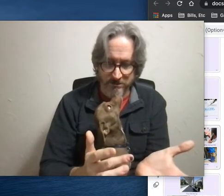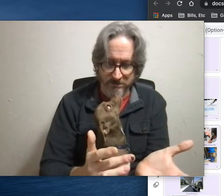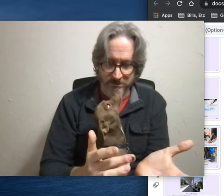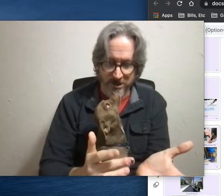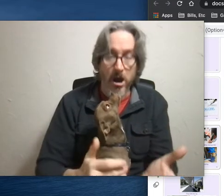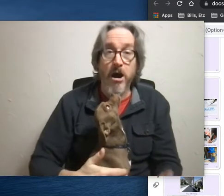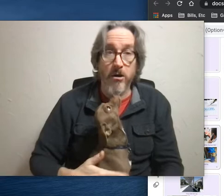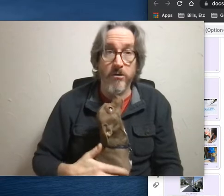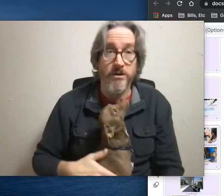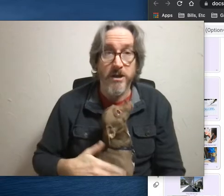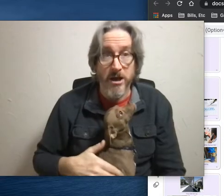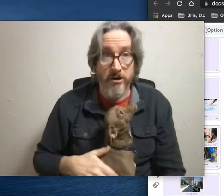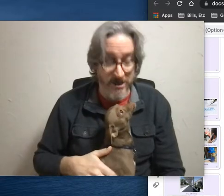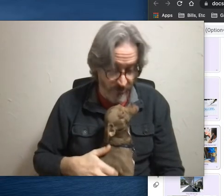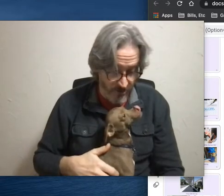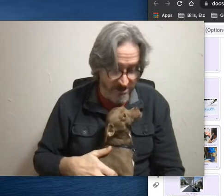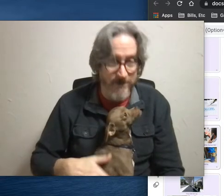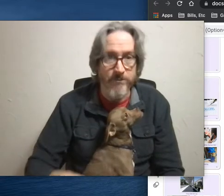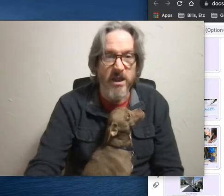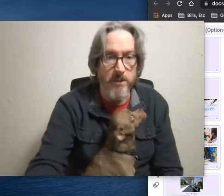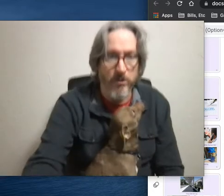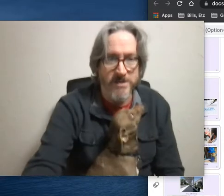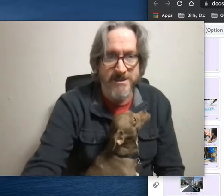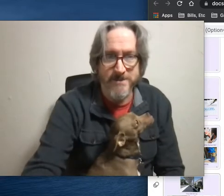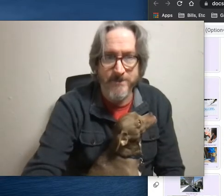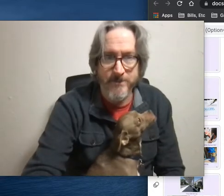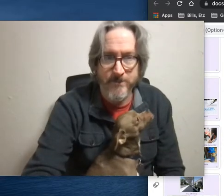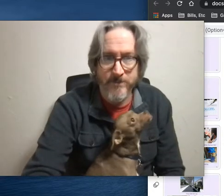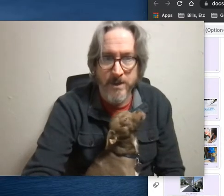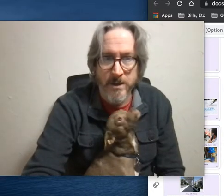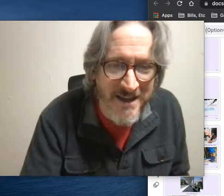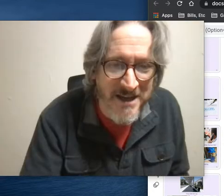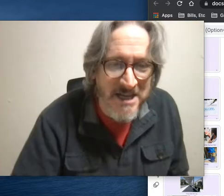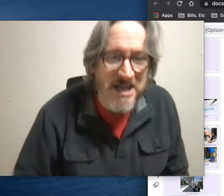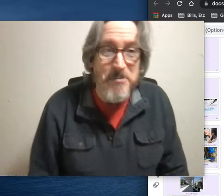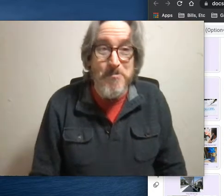want? Oh, okay. Do you want to go outside? You pause this.